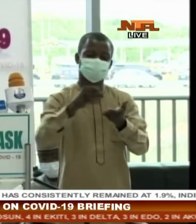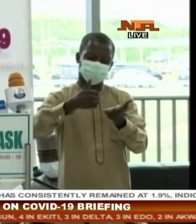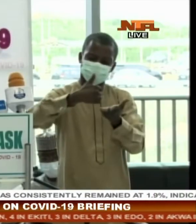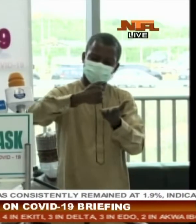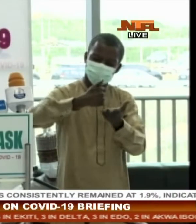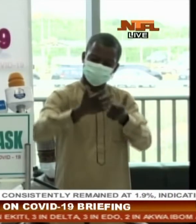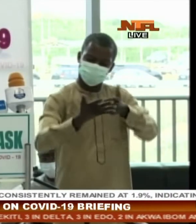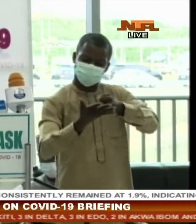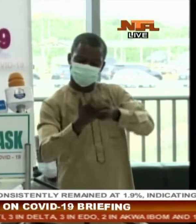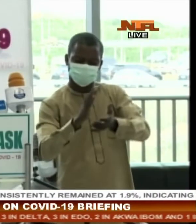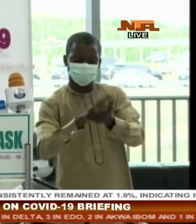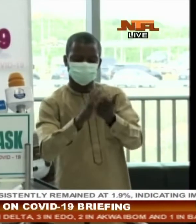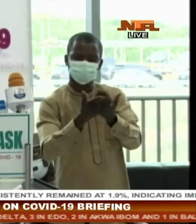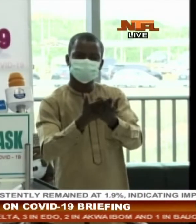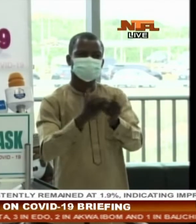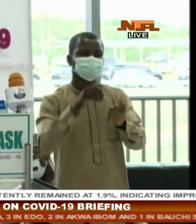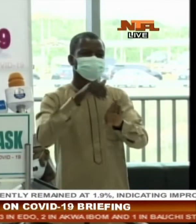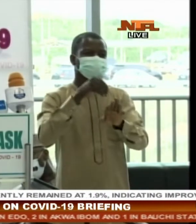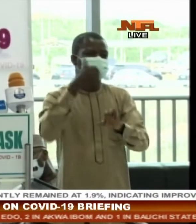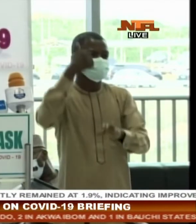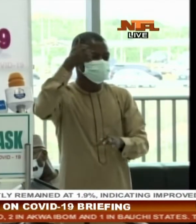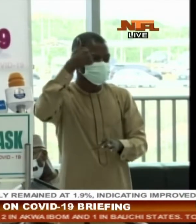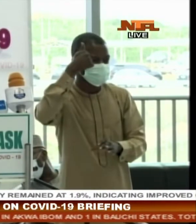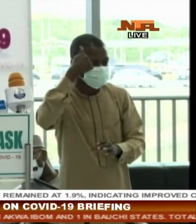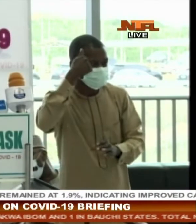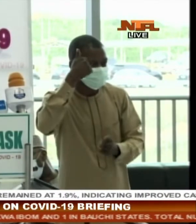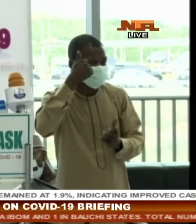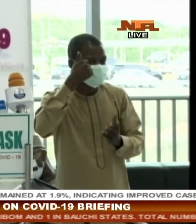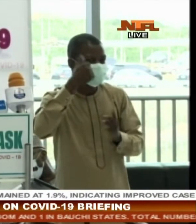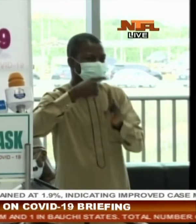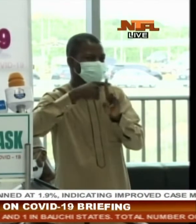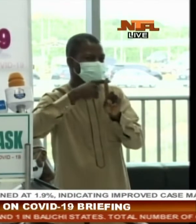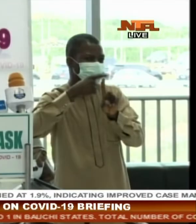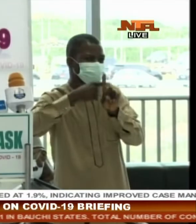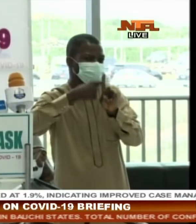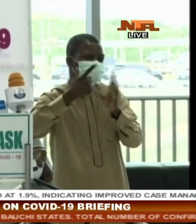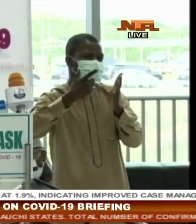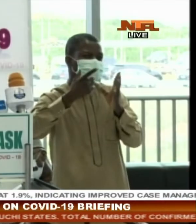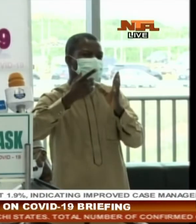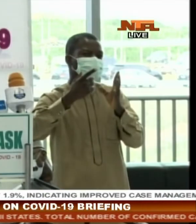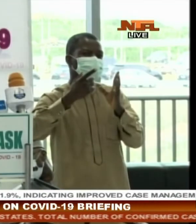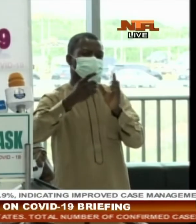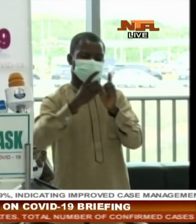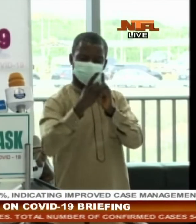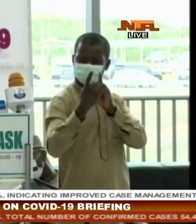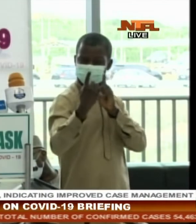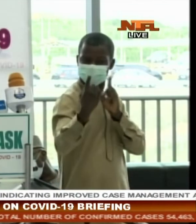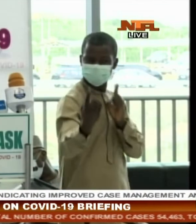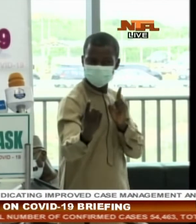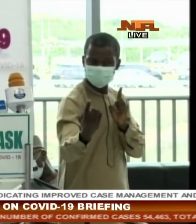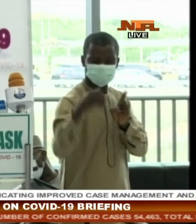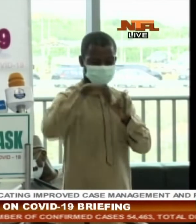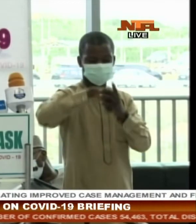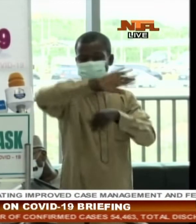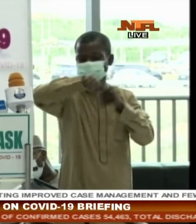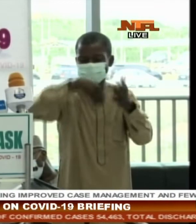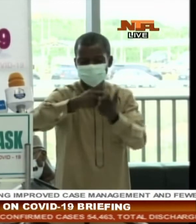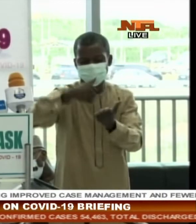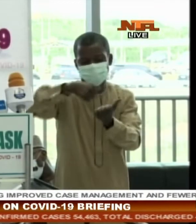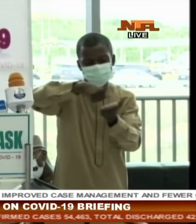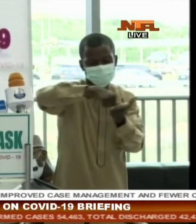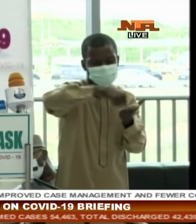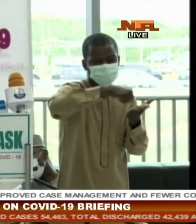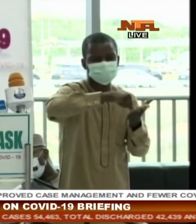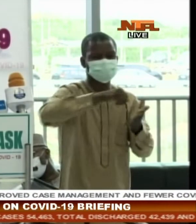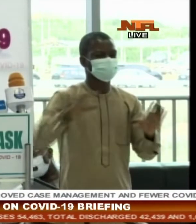units, temperature checks at polling units, and observation of physical distancing in all electoral